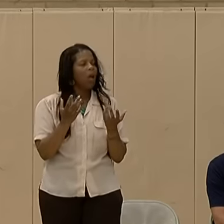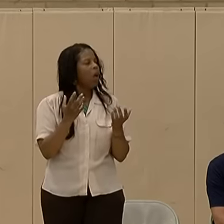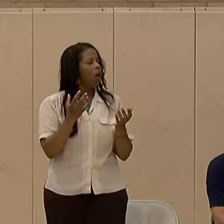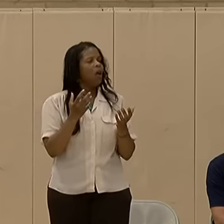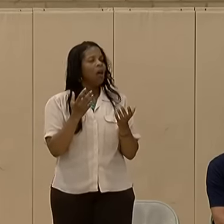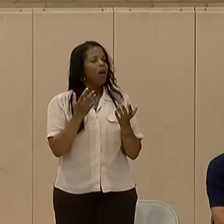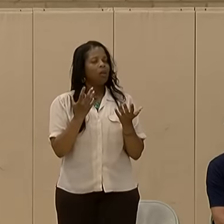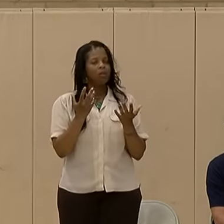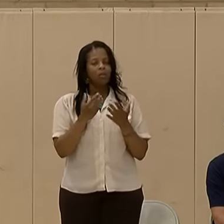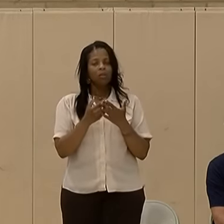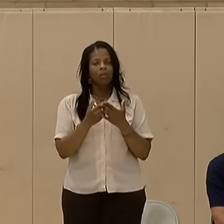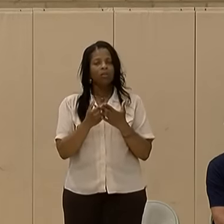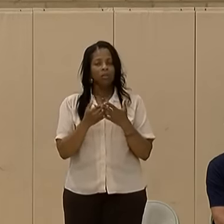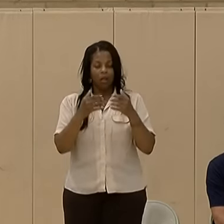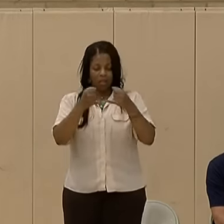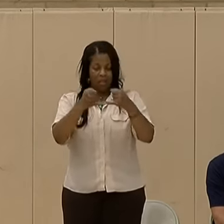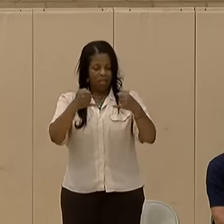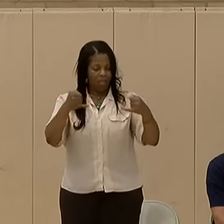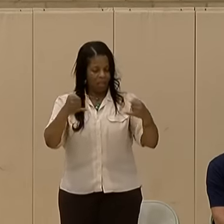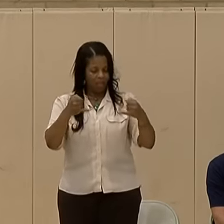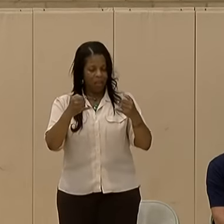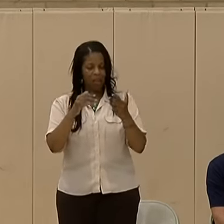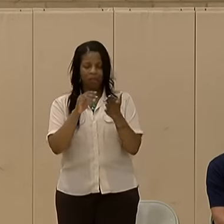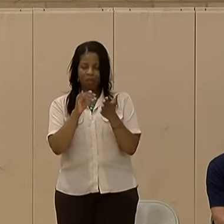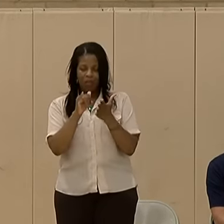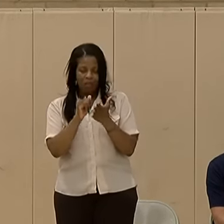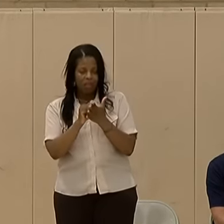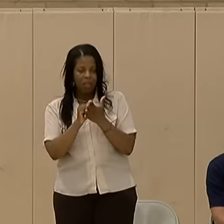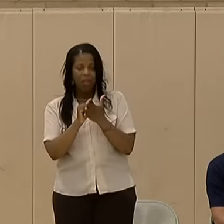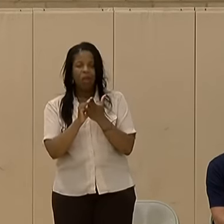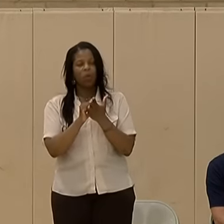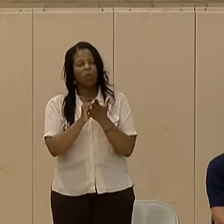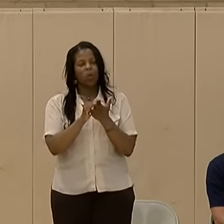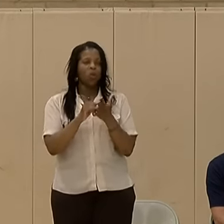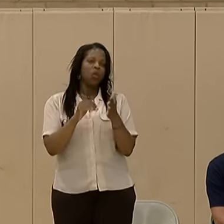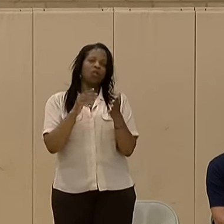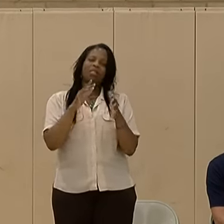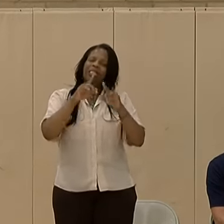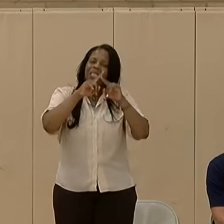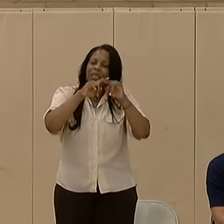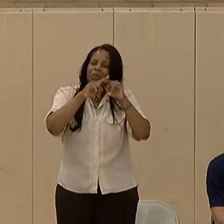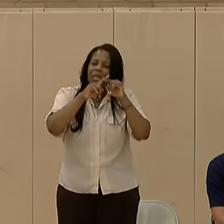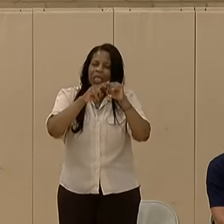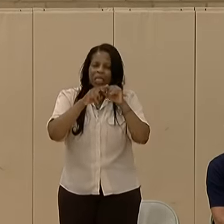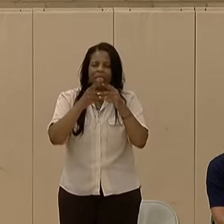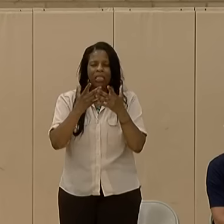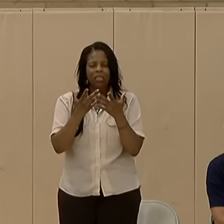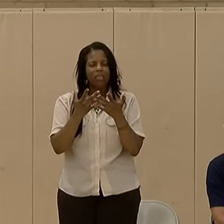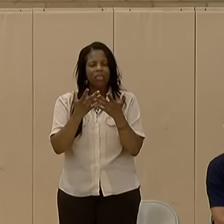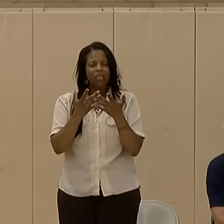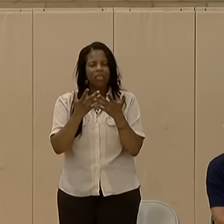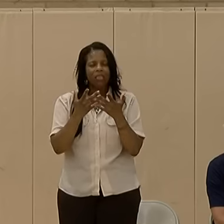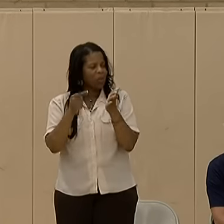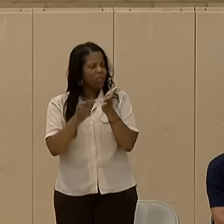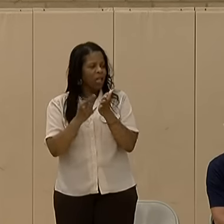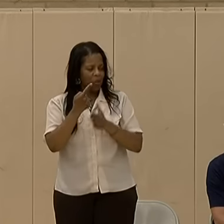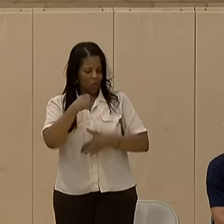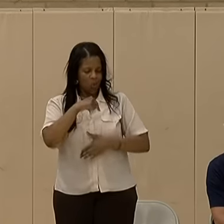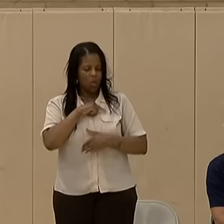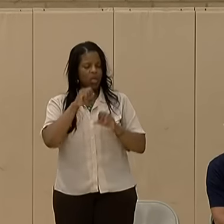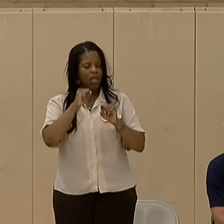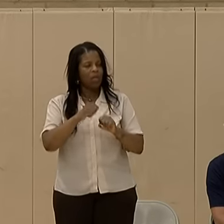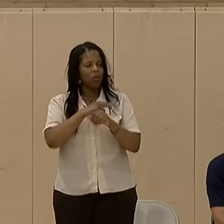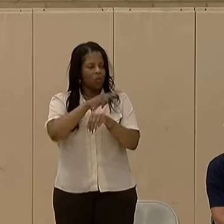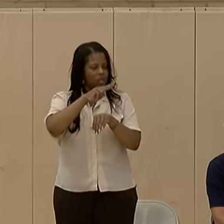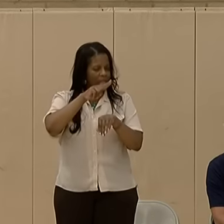actual line that we either construct with hand crews or dozer teams. Sometimes we can use natural and